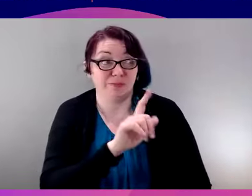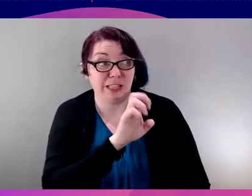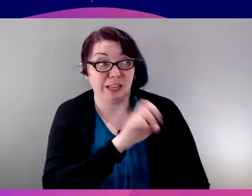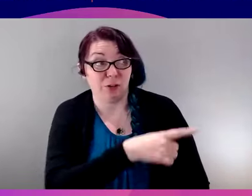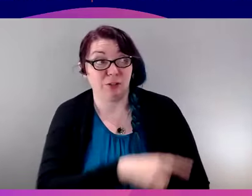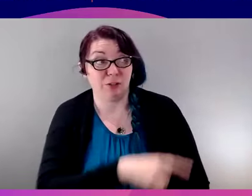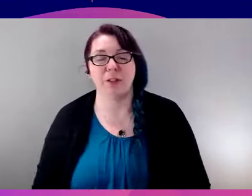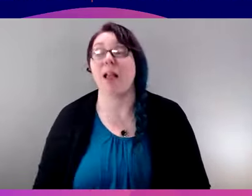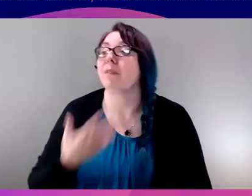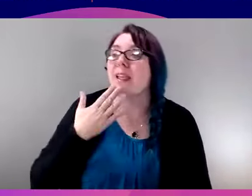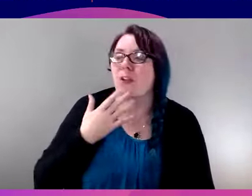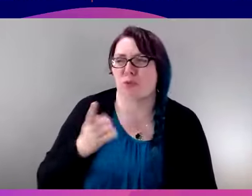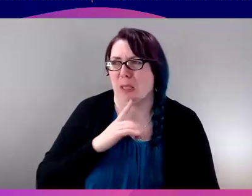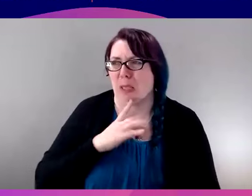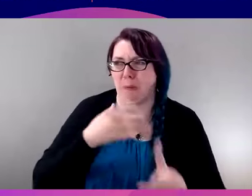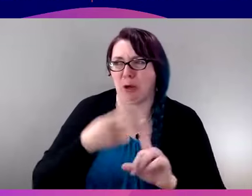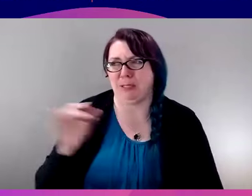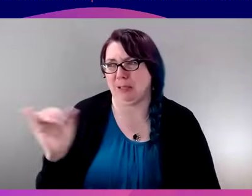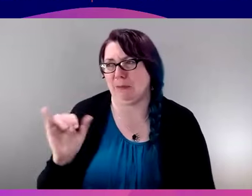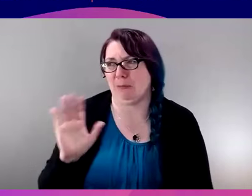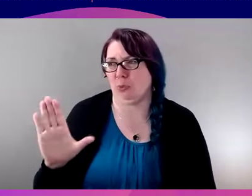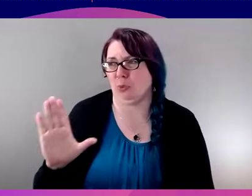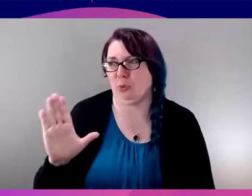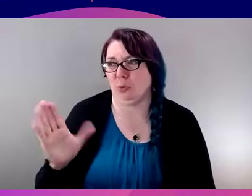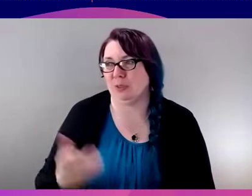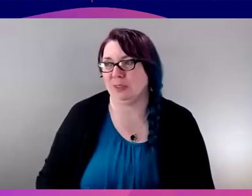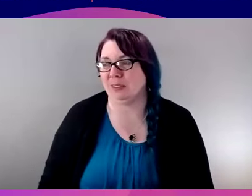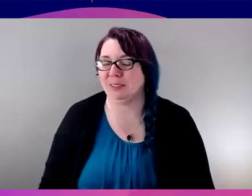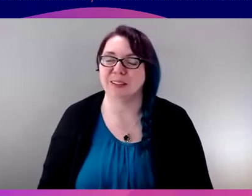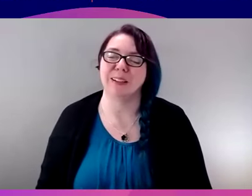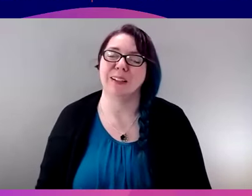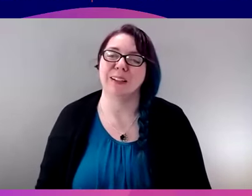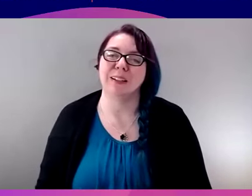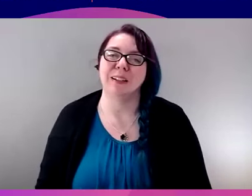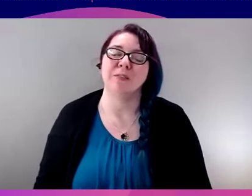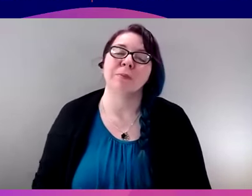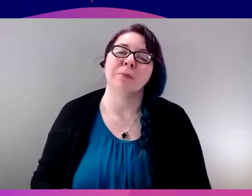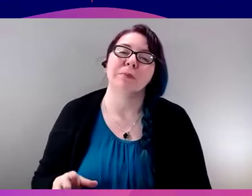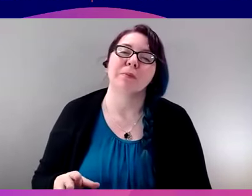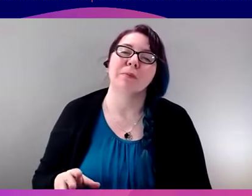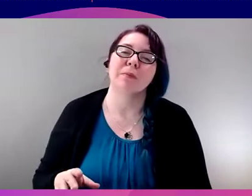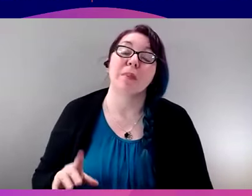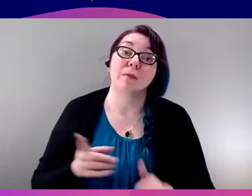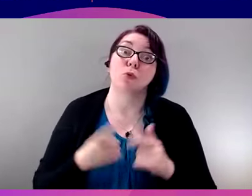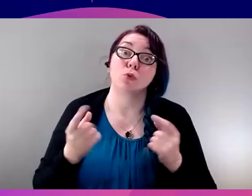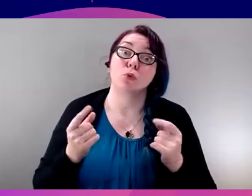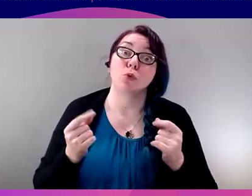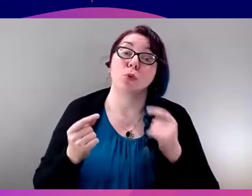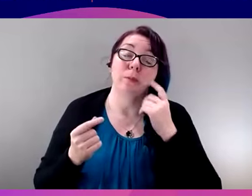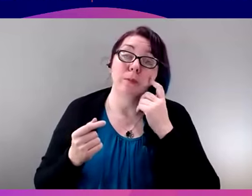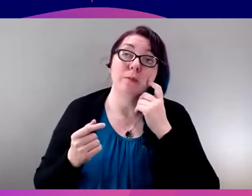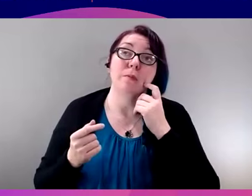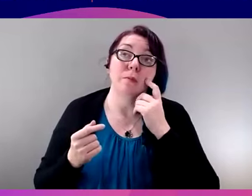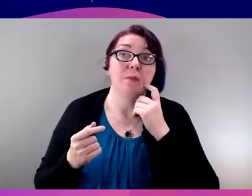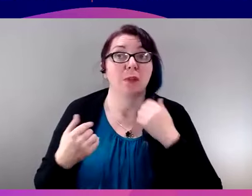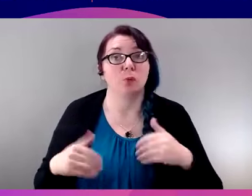of my mouth. I think, yeah, that first step is so scary. And when you look at all the